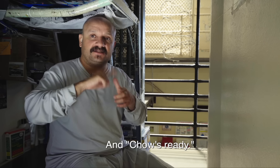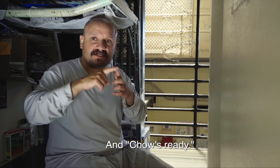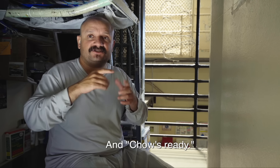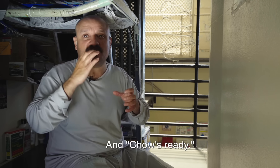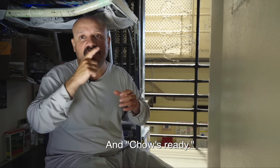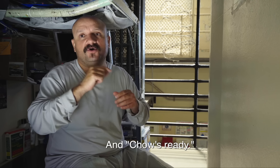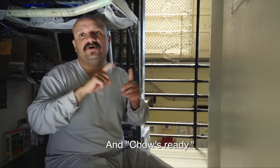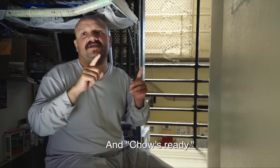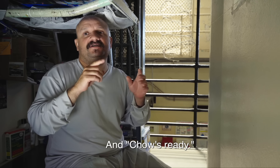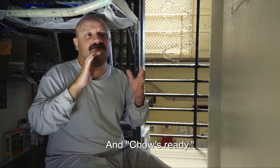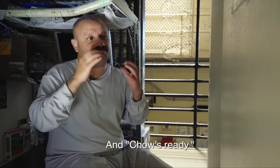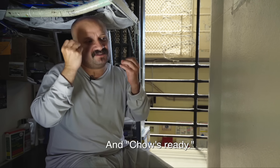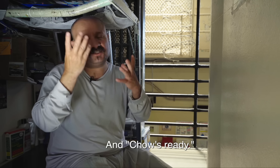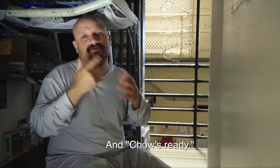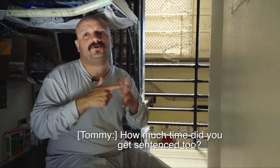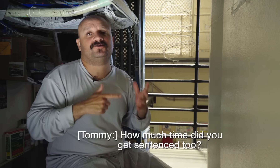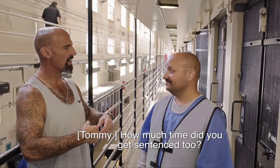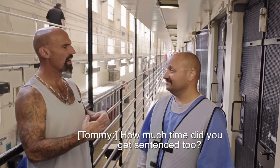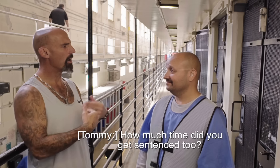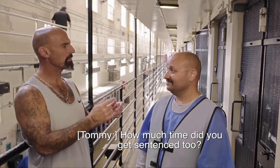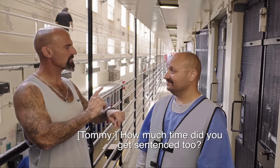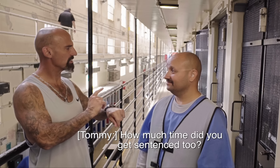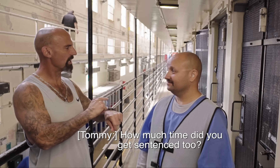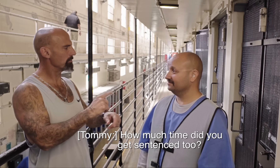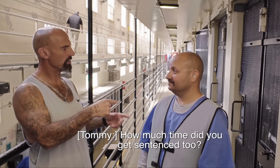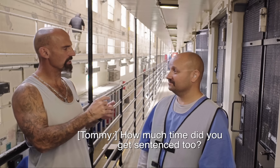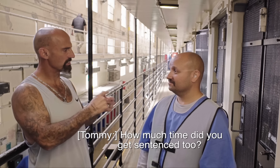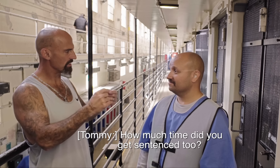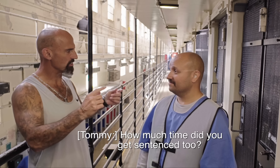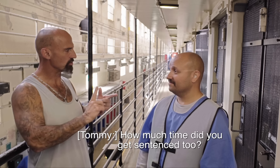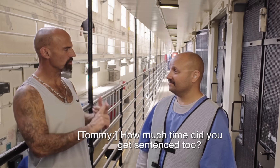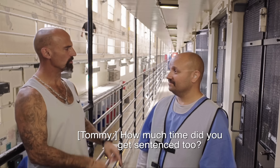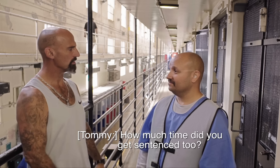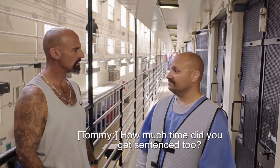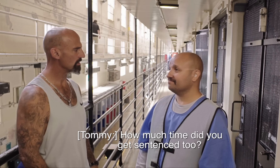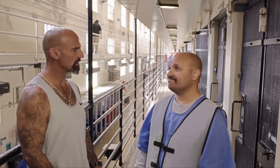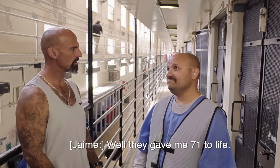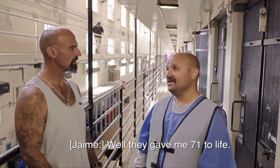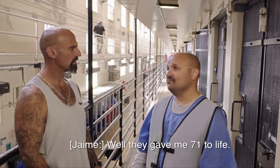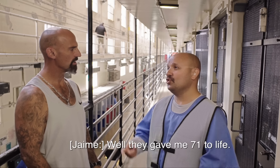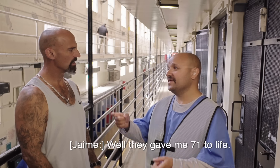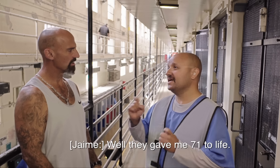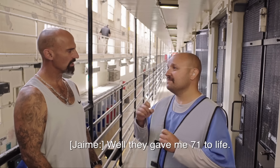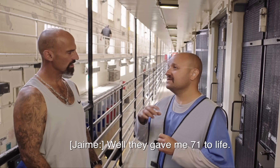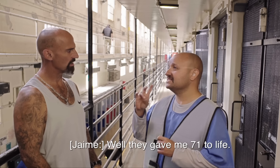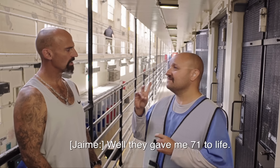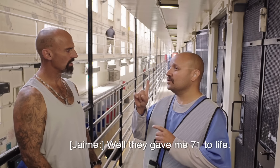this shower ready, and you know. How much time do you get sentenced to? So they gave me 71